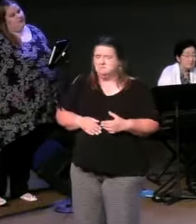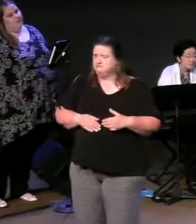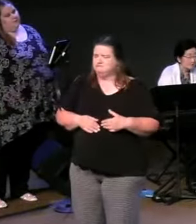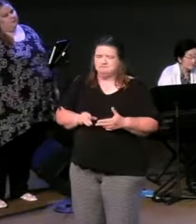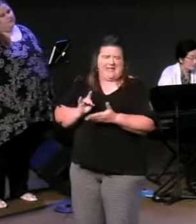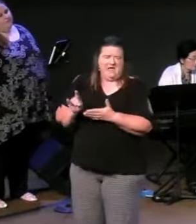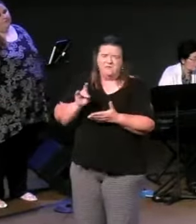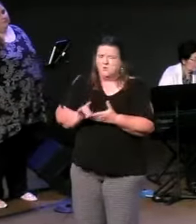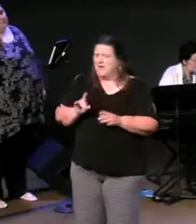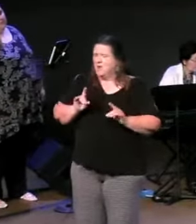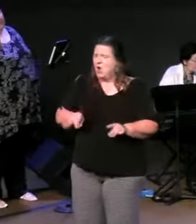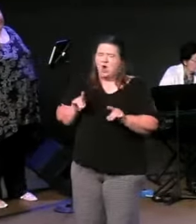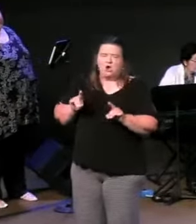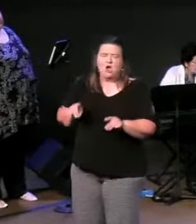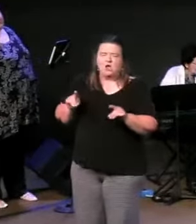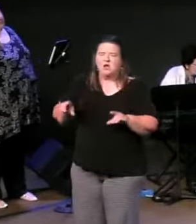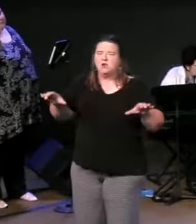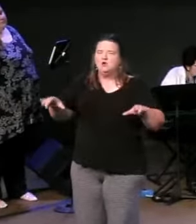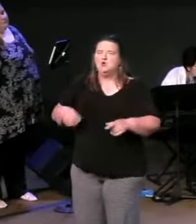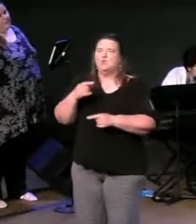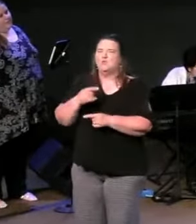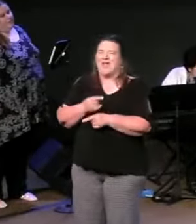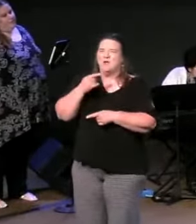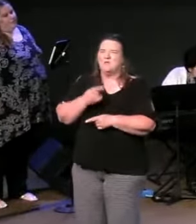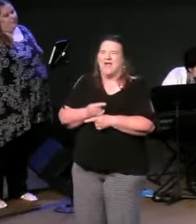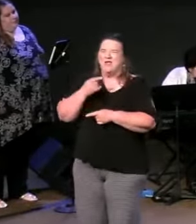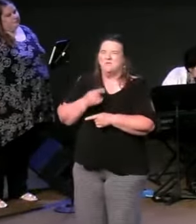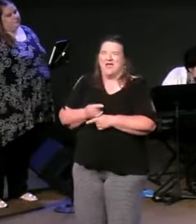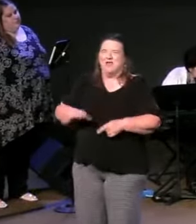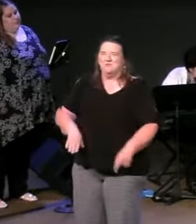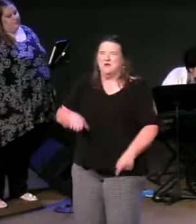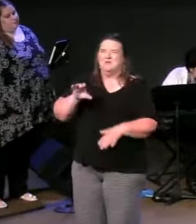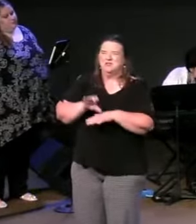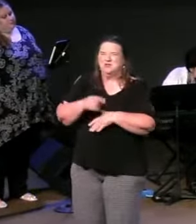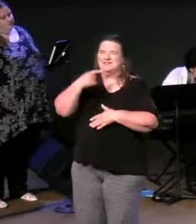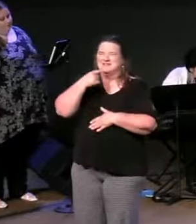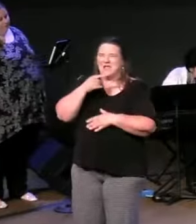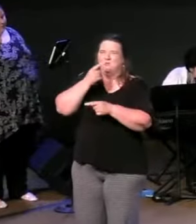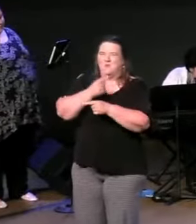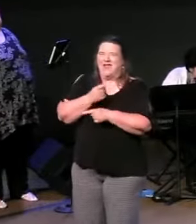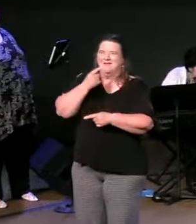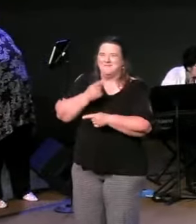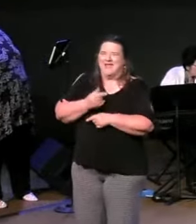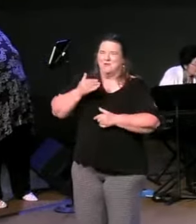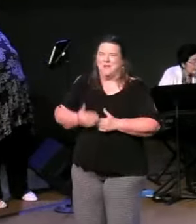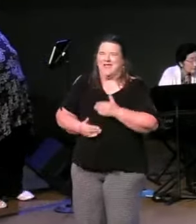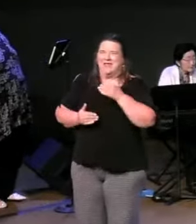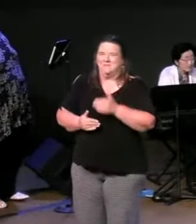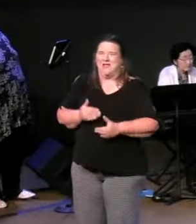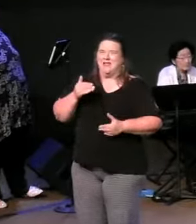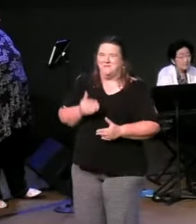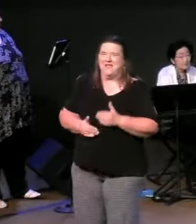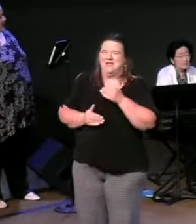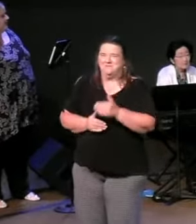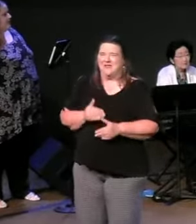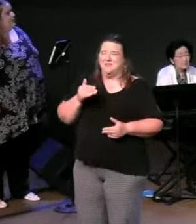done everything that I was supposed to do. Grew up in church, all of that.